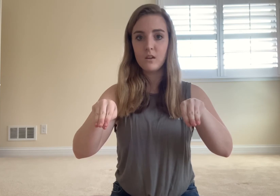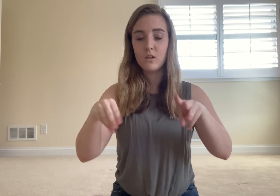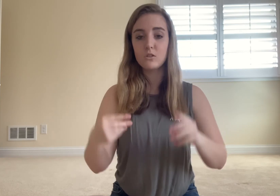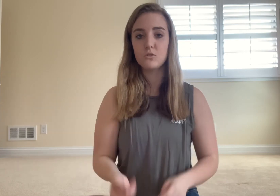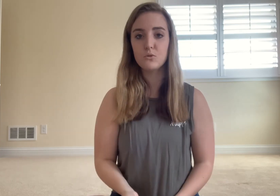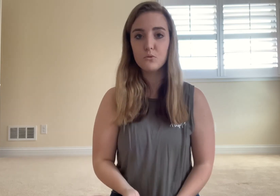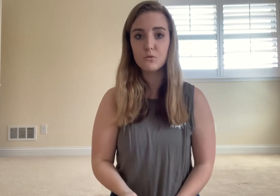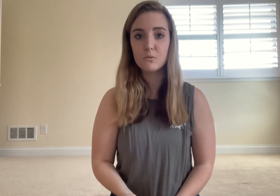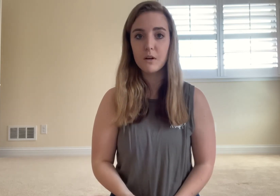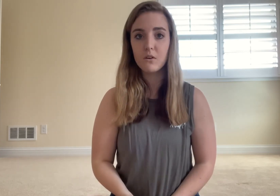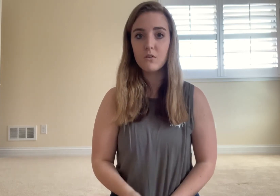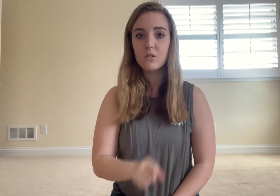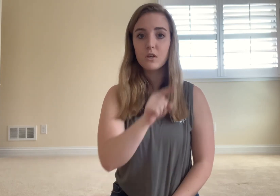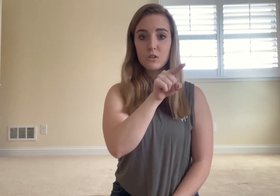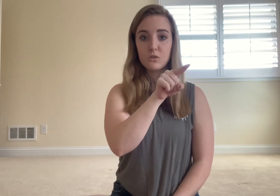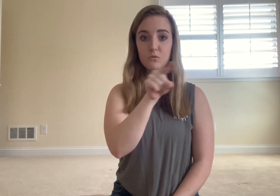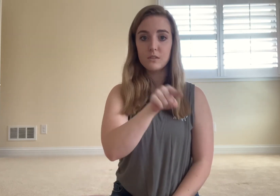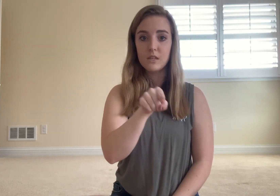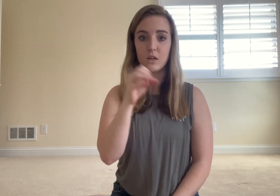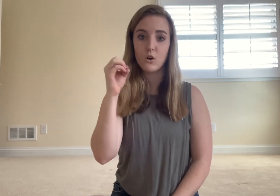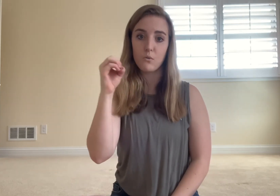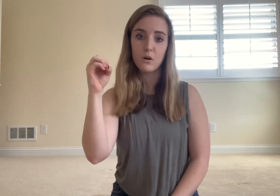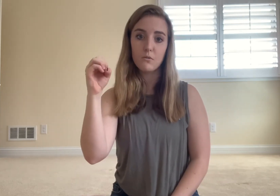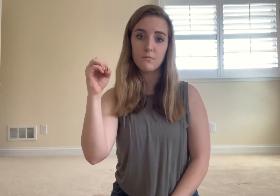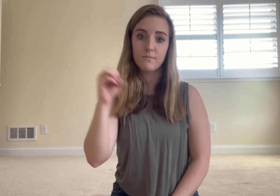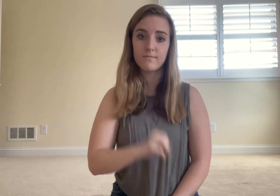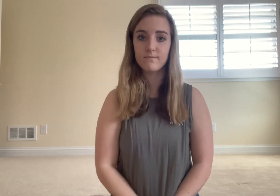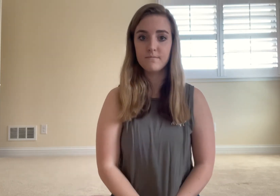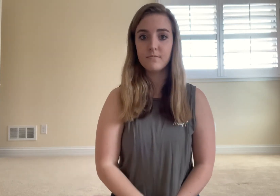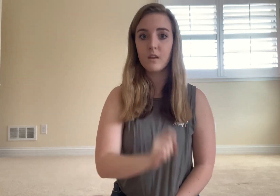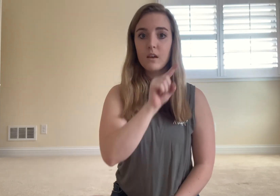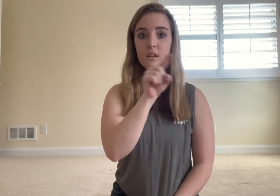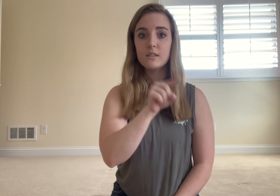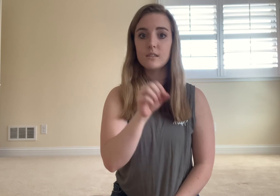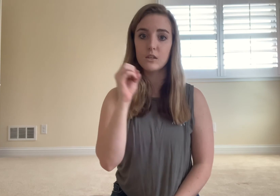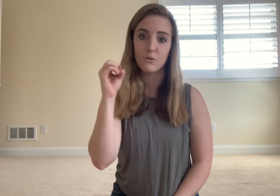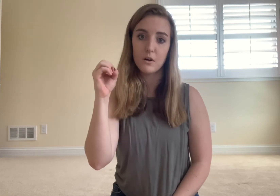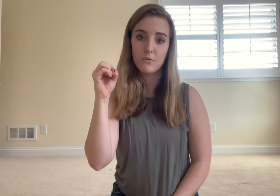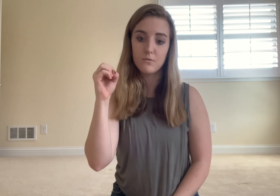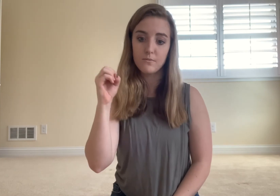Zoo, you spell, so Z-O-O. Z-O-O.